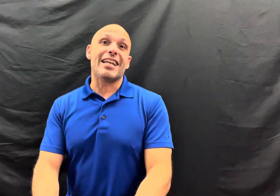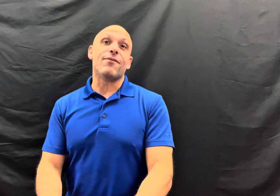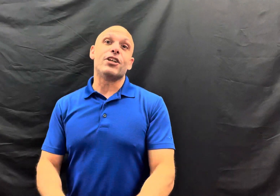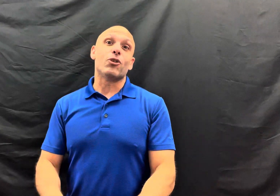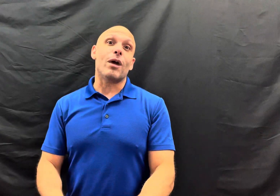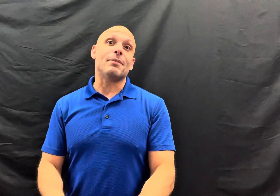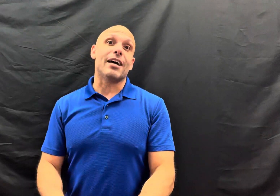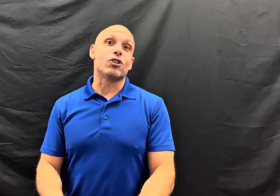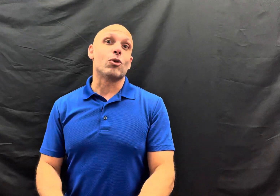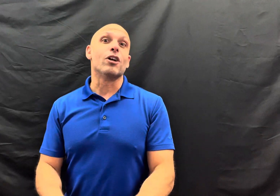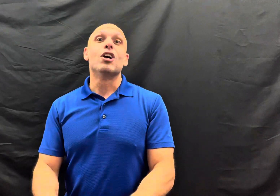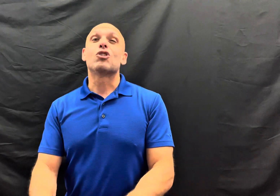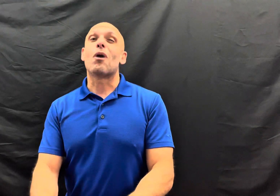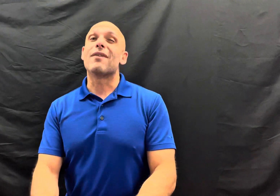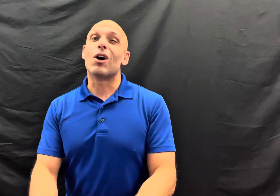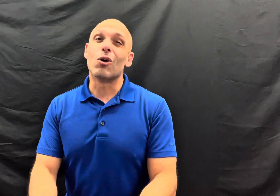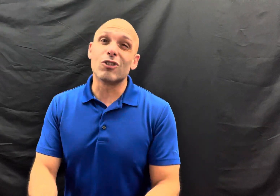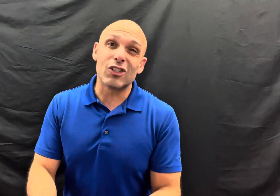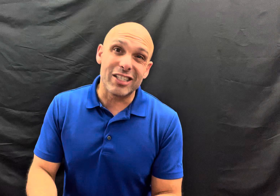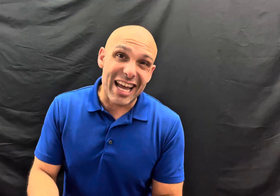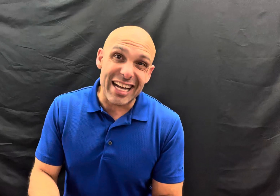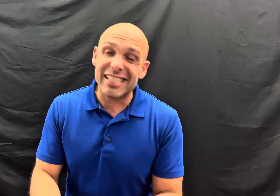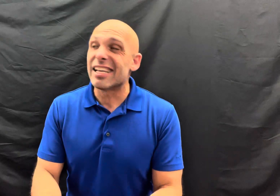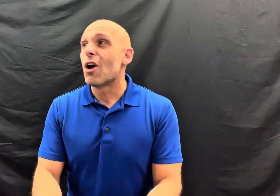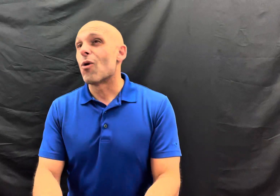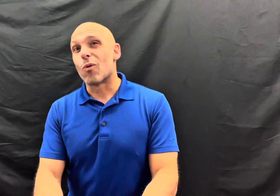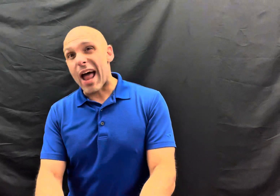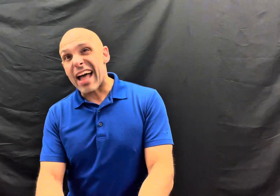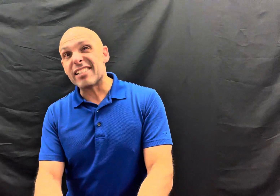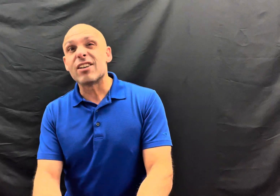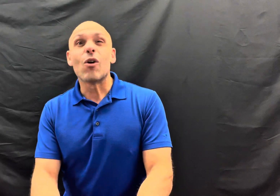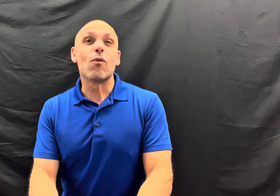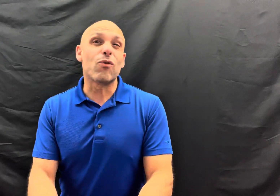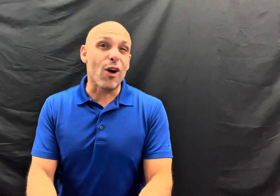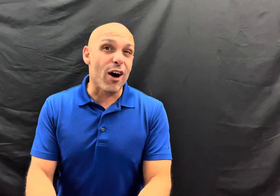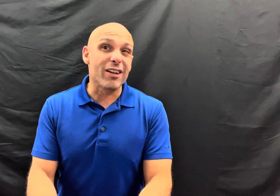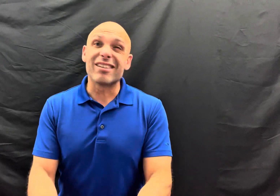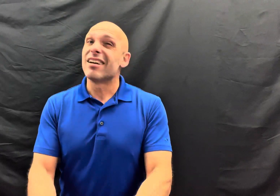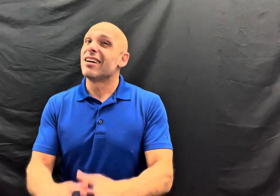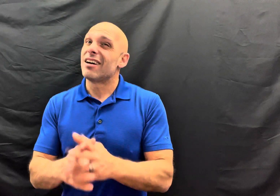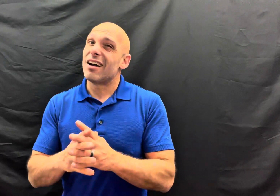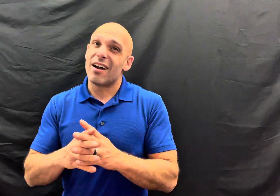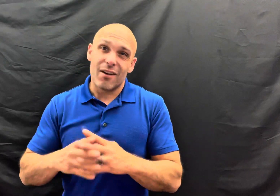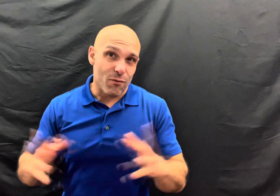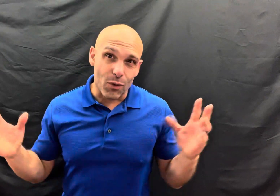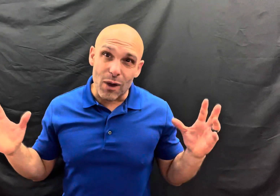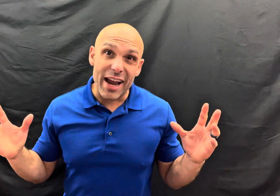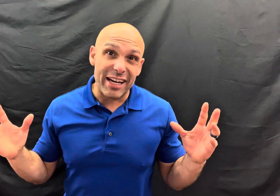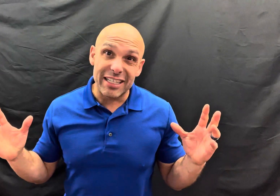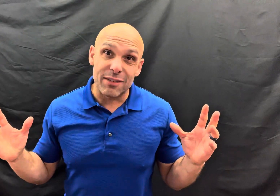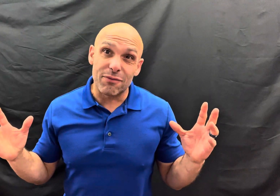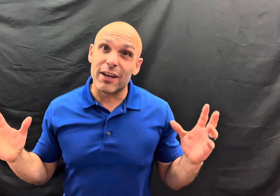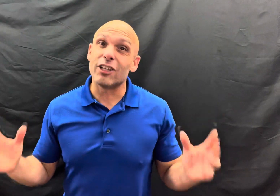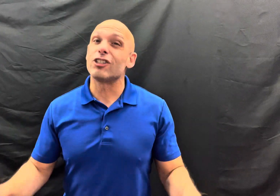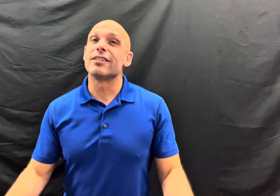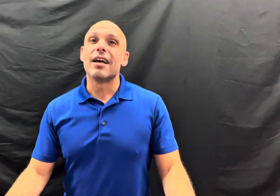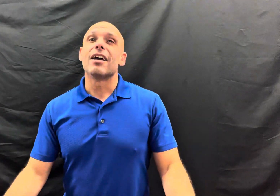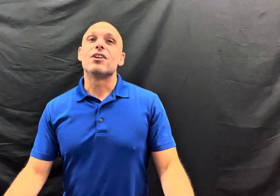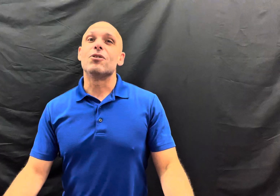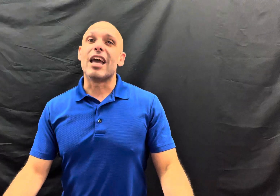fish and reptile store. So I've owned snakes, rats, frogs, varieties of fish, you name